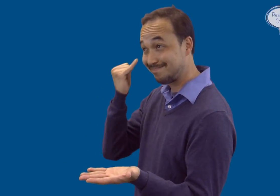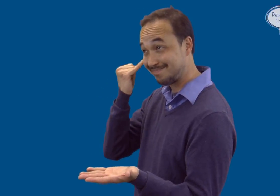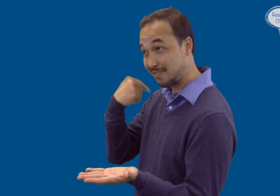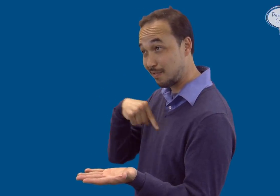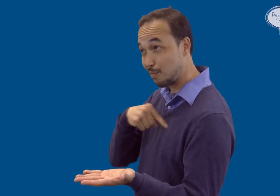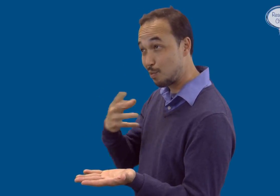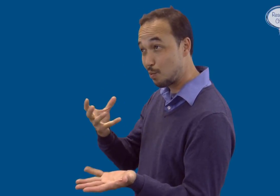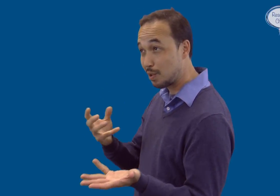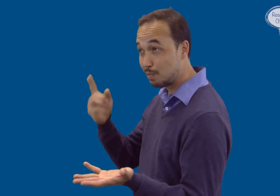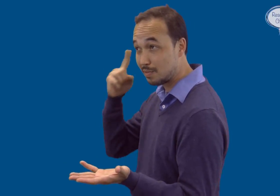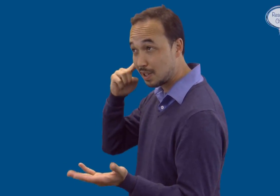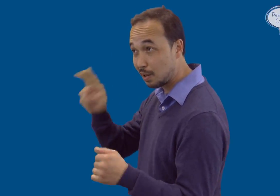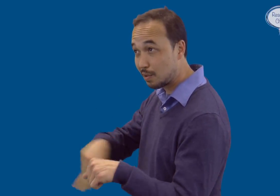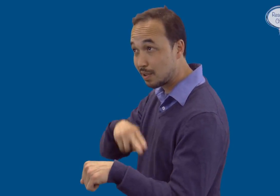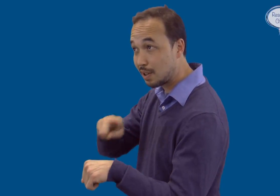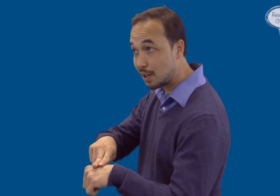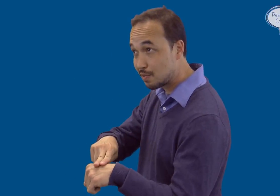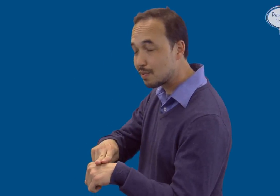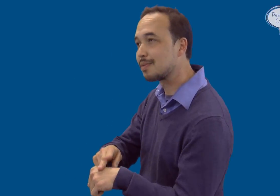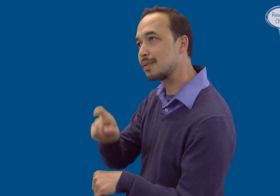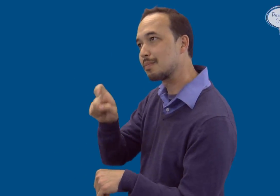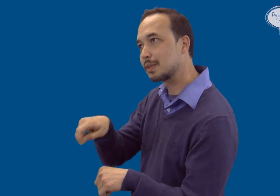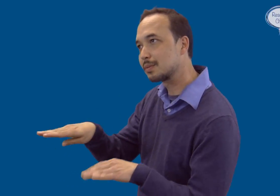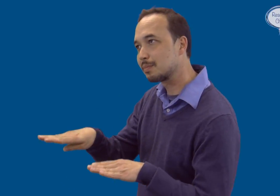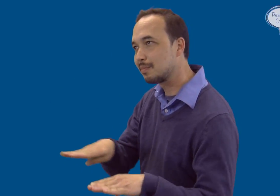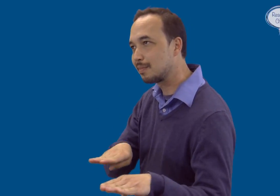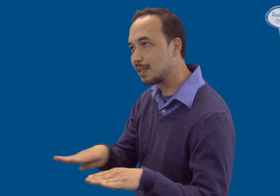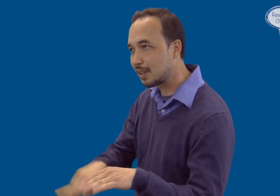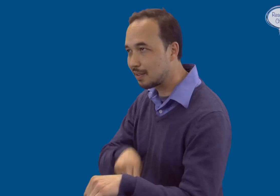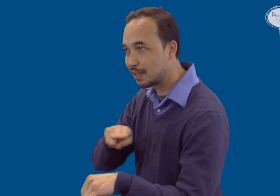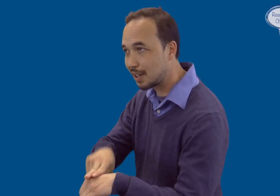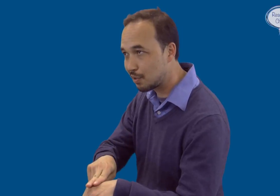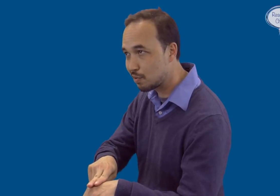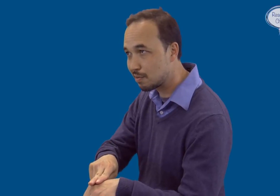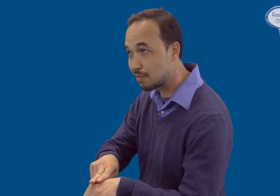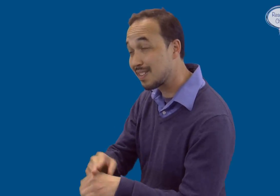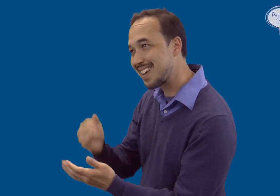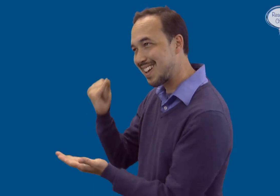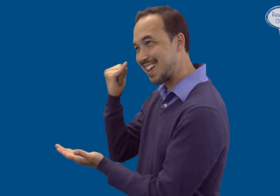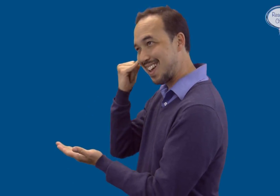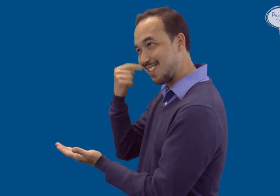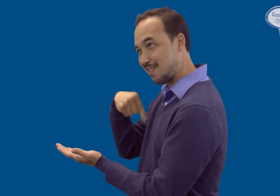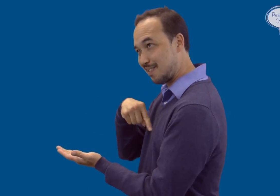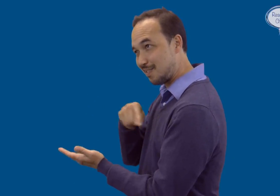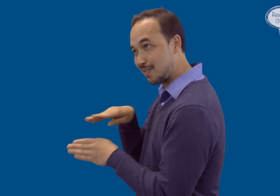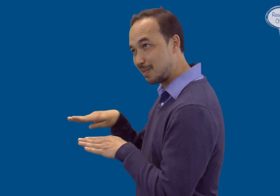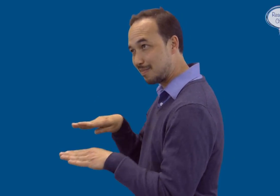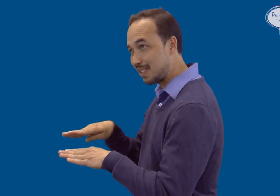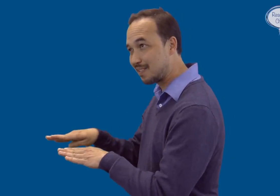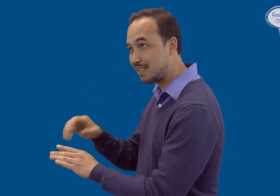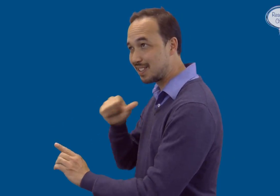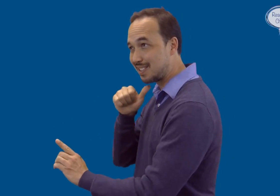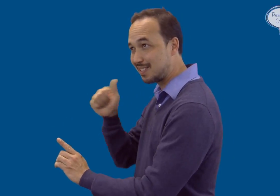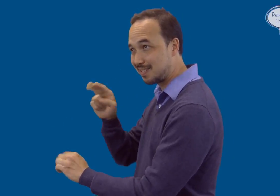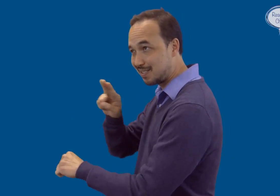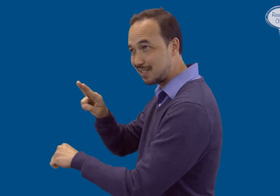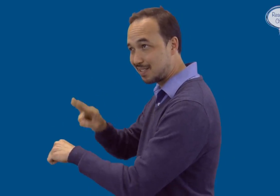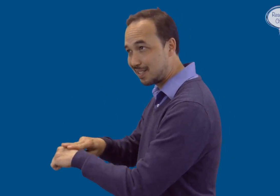Well, if we want to sound natural, we have to behave naturally. If we don't behave naturally, we may not